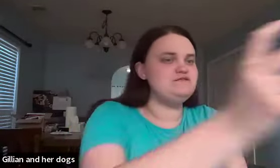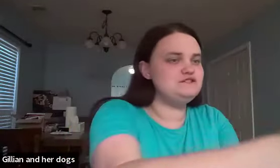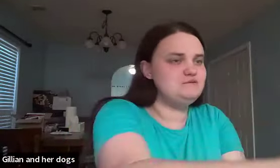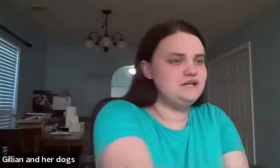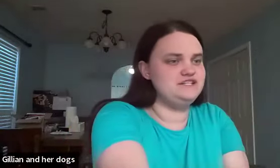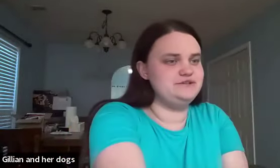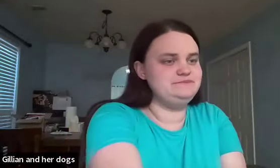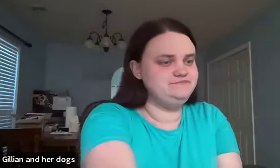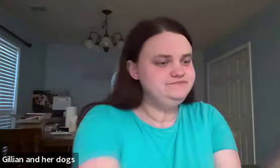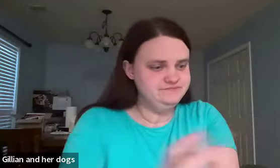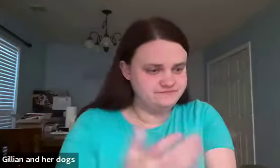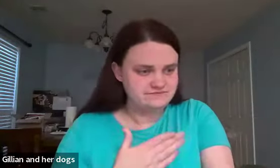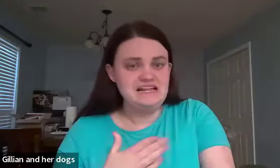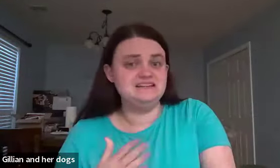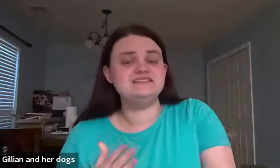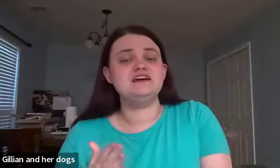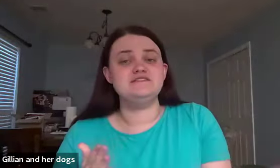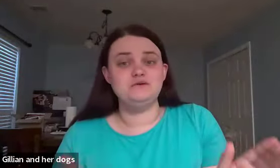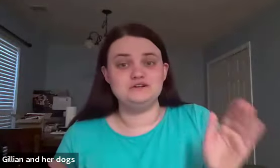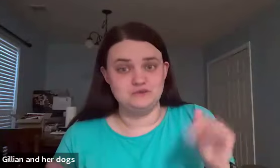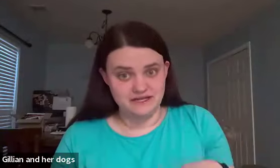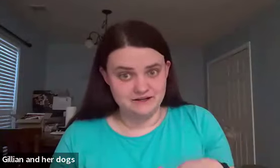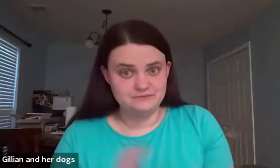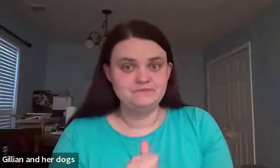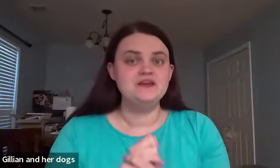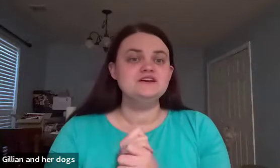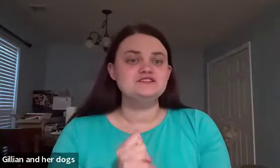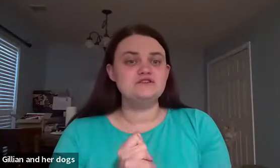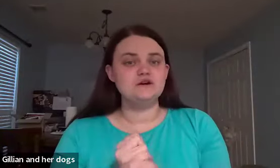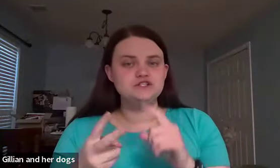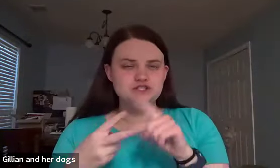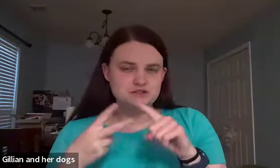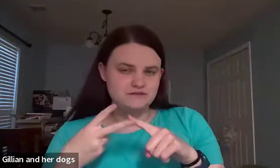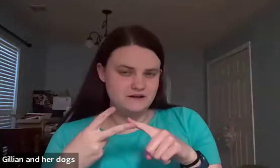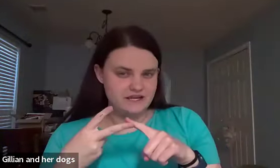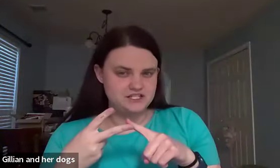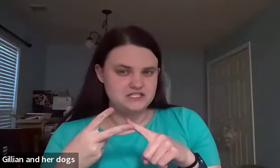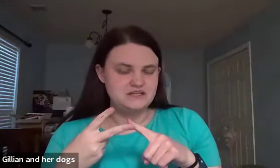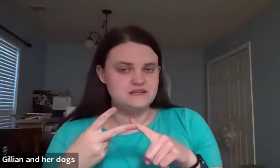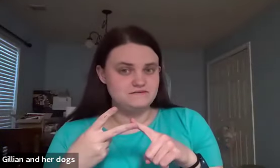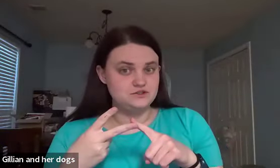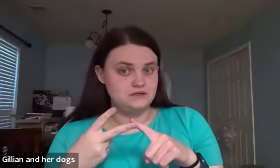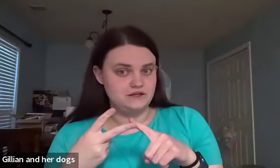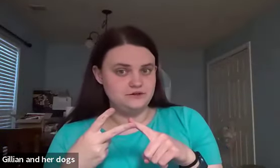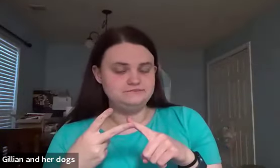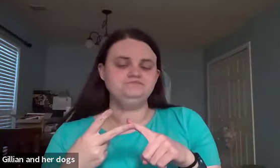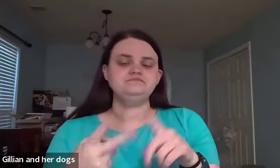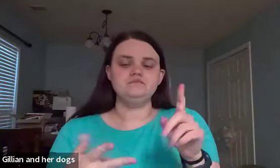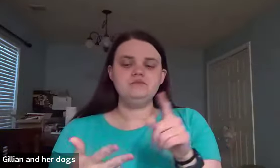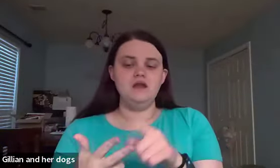the first one we're going to do is the sign for tornado. So there are two variations of the sign for tornado.